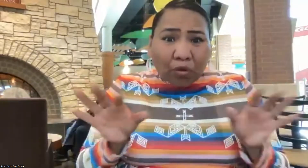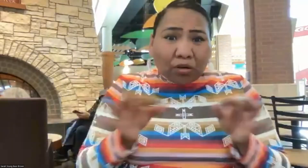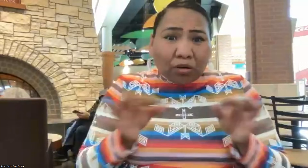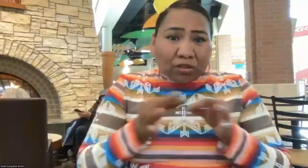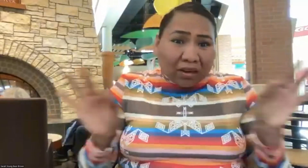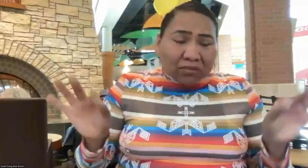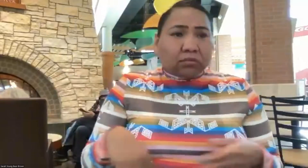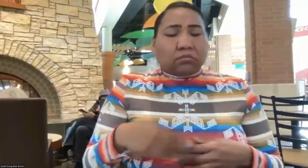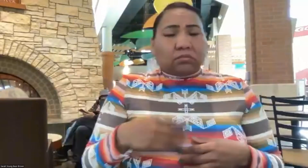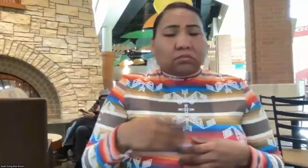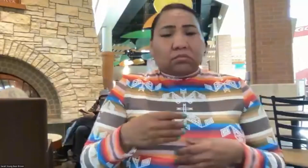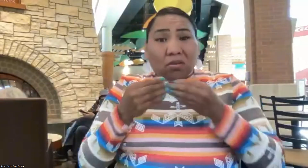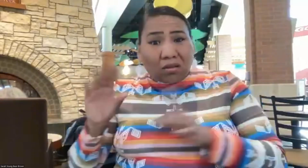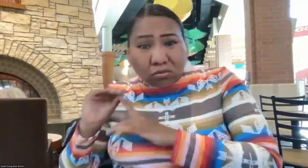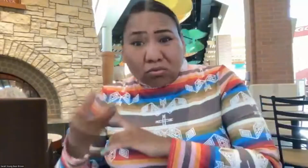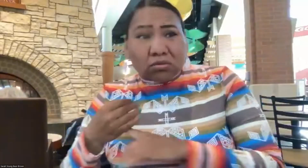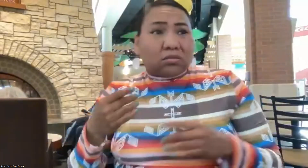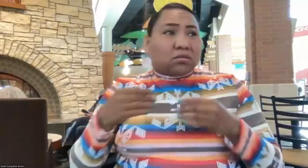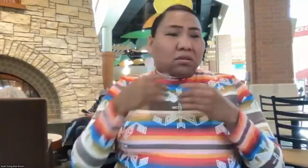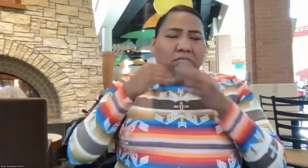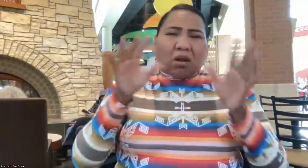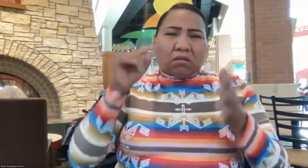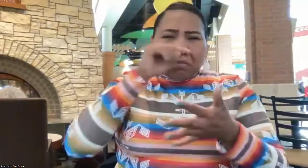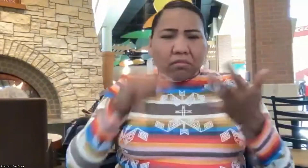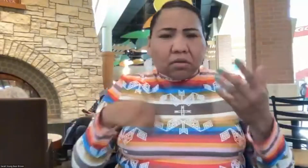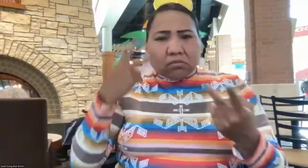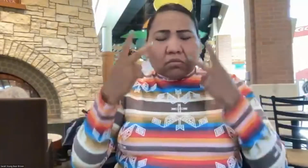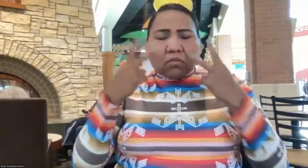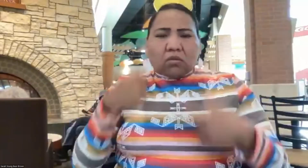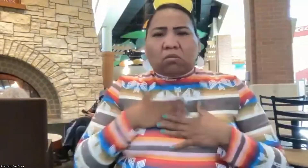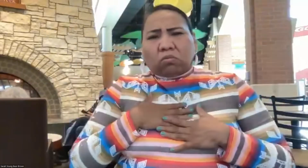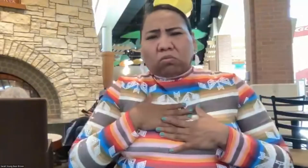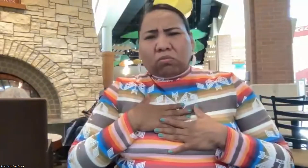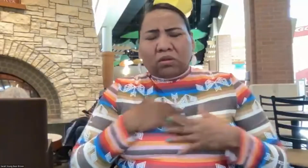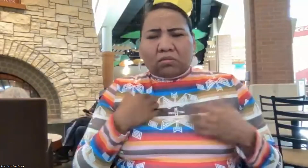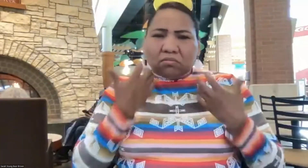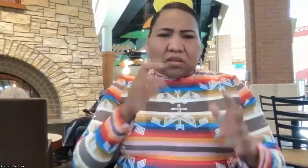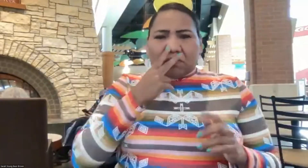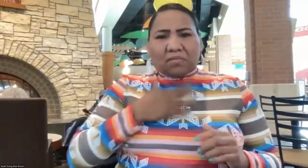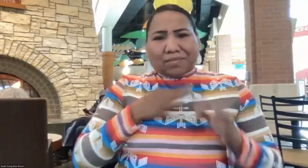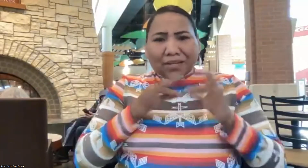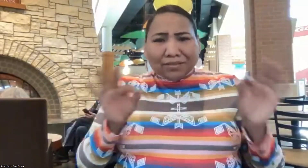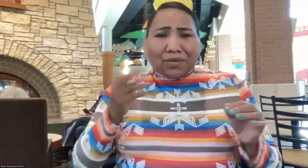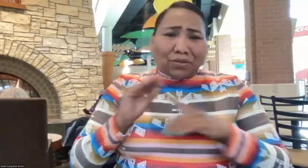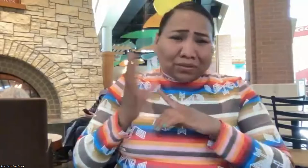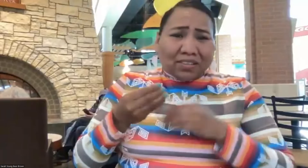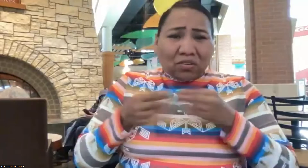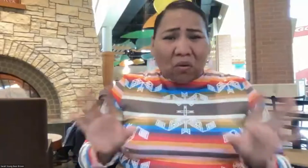I mentioned before, there are 574 tribes across the extension that is the United States. And